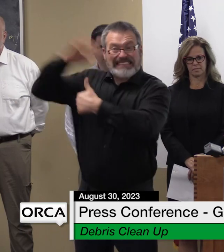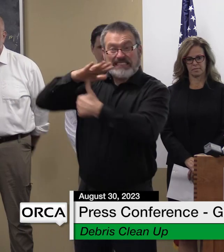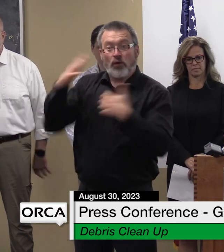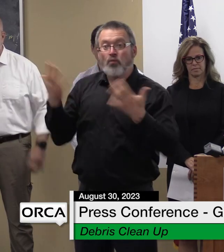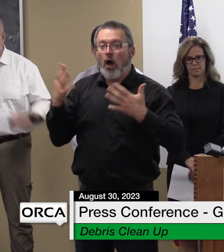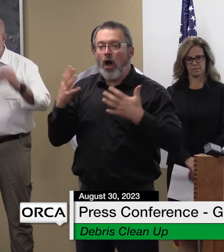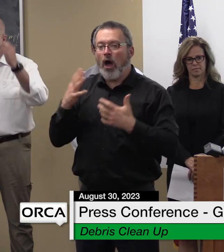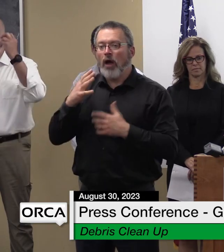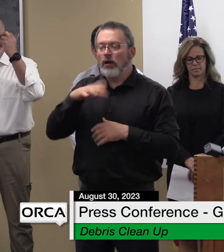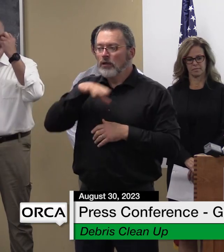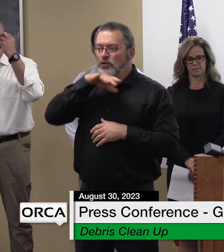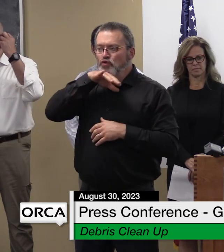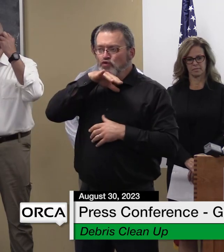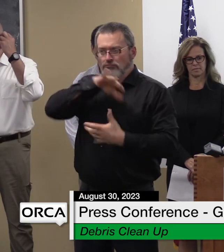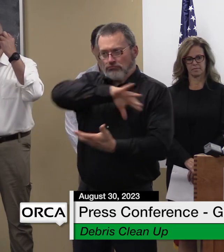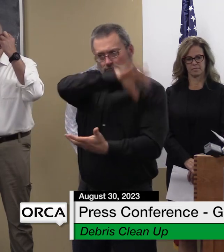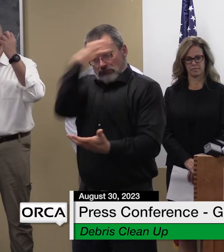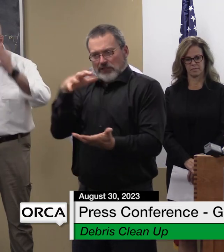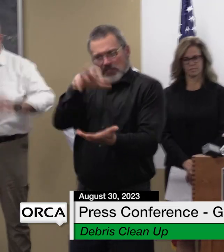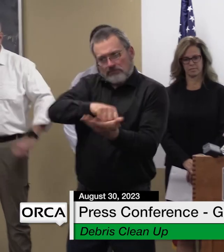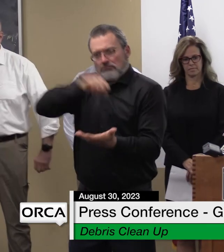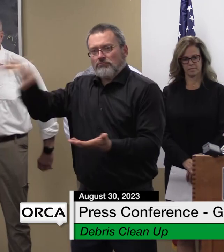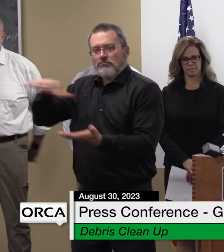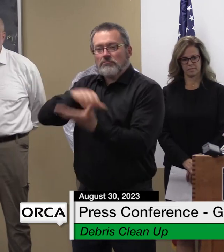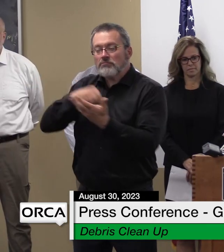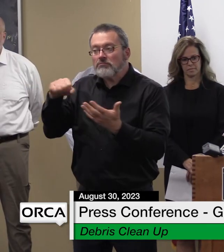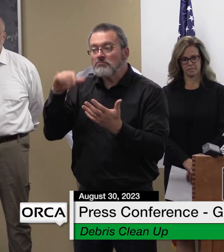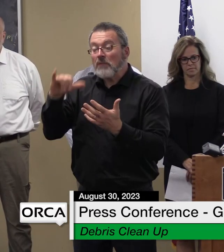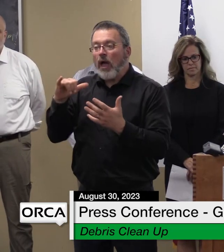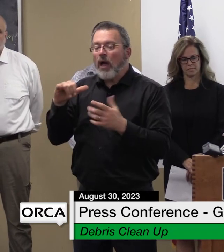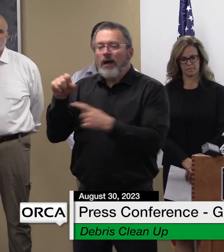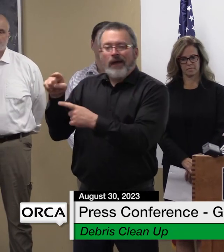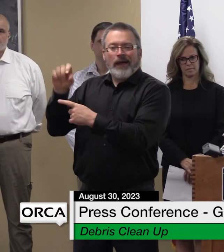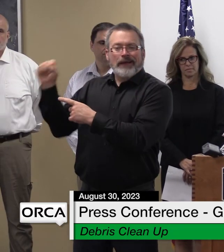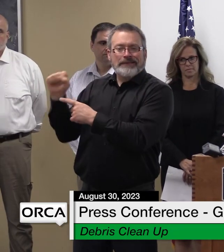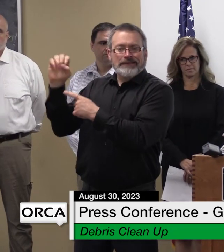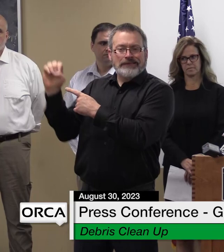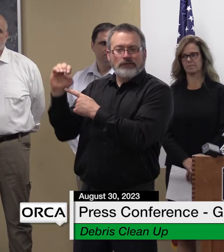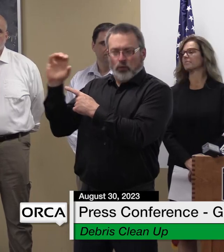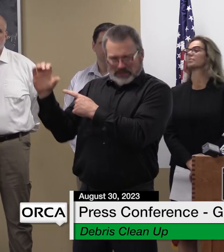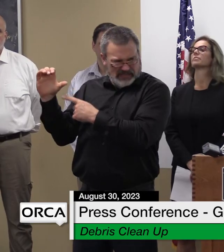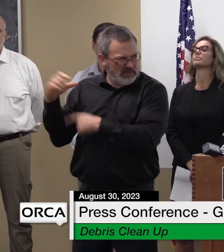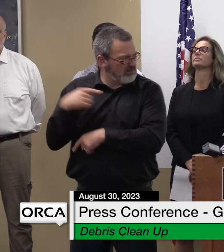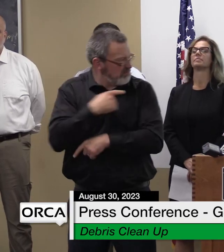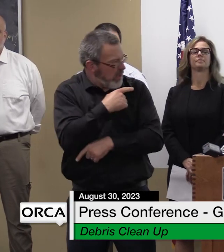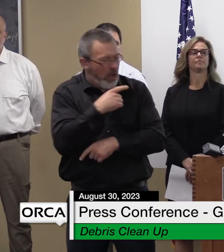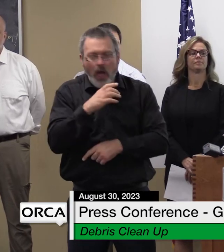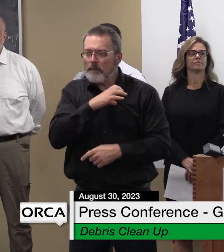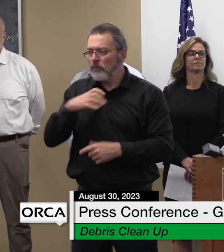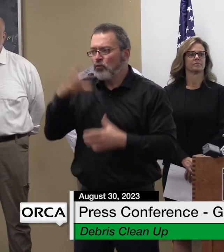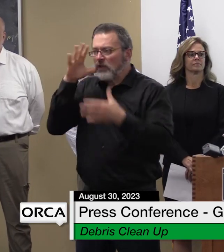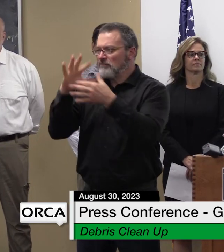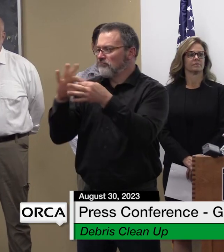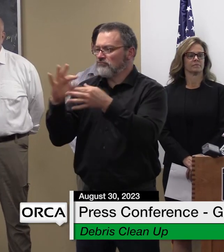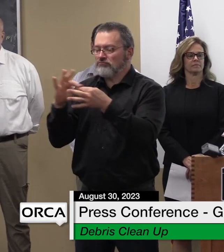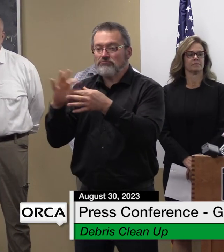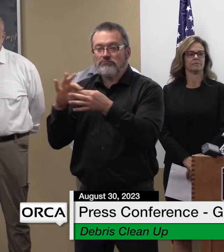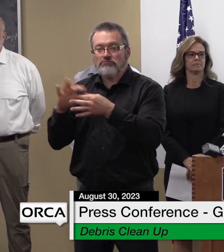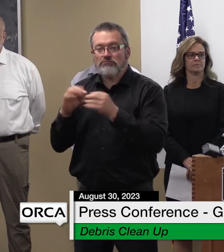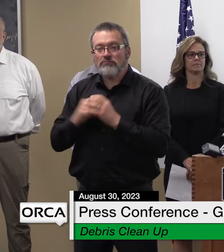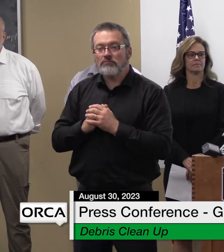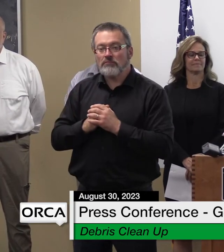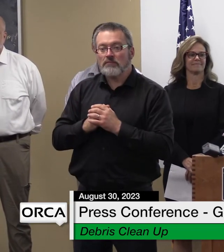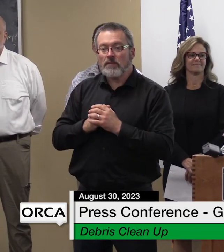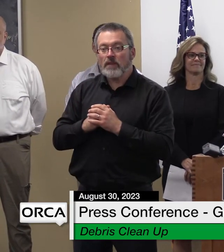and Commissioner Morrison will have an update in a few minutes. We all have to stay focused on debris removal, and